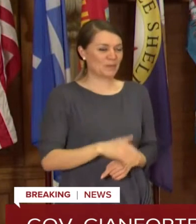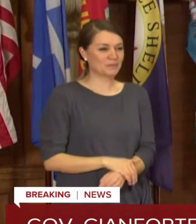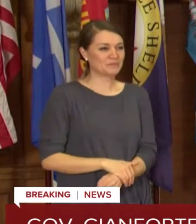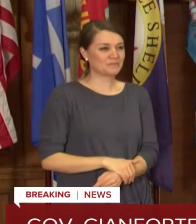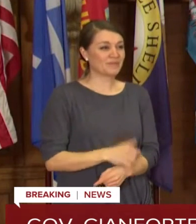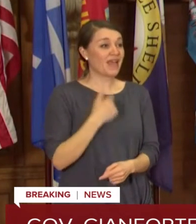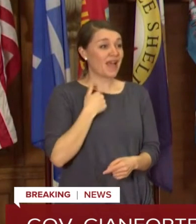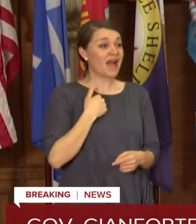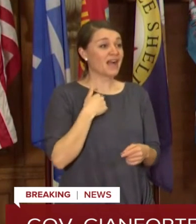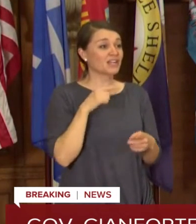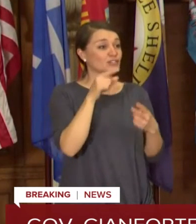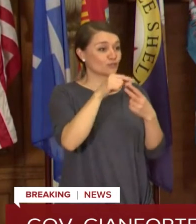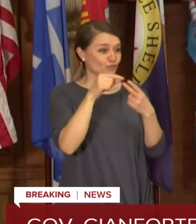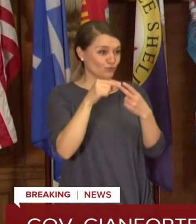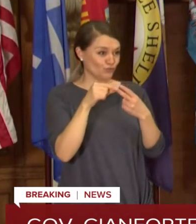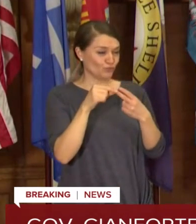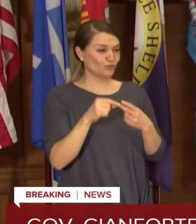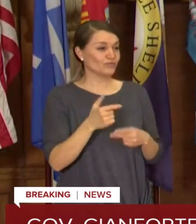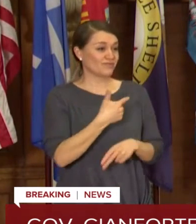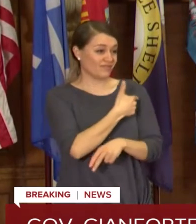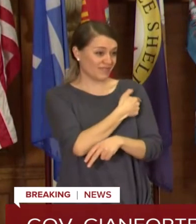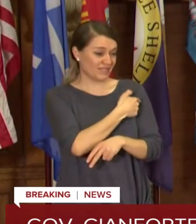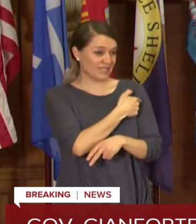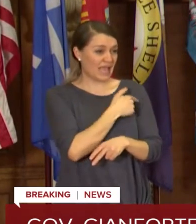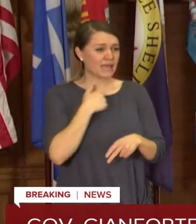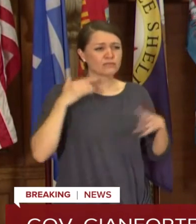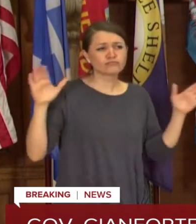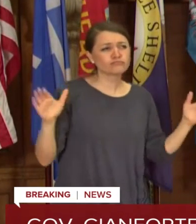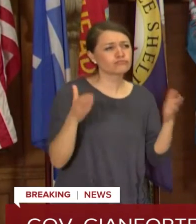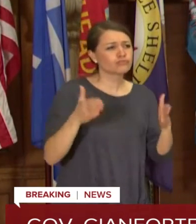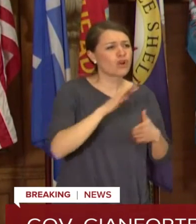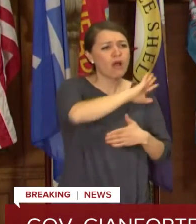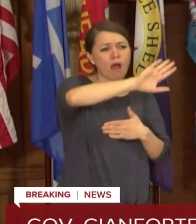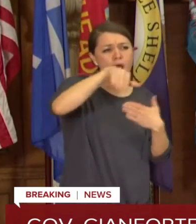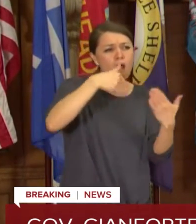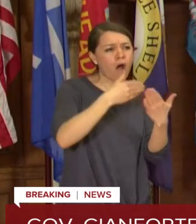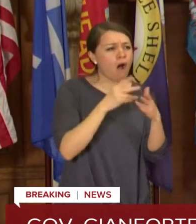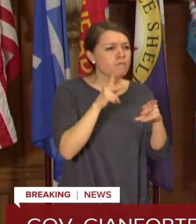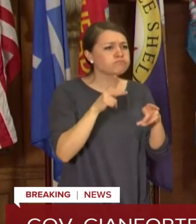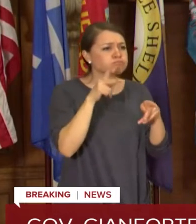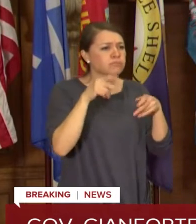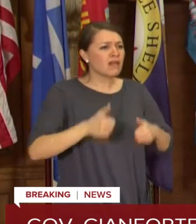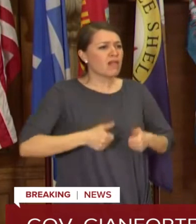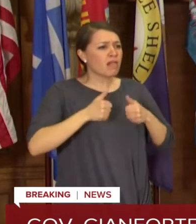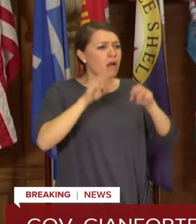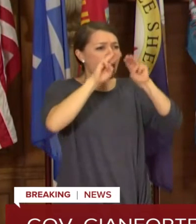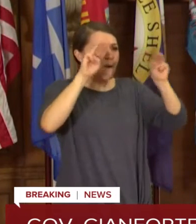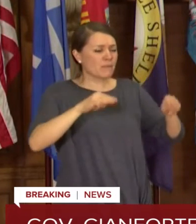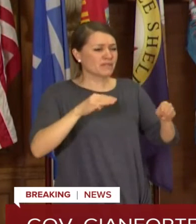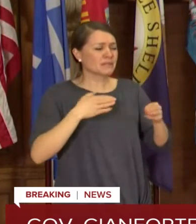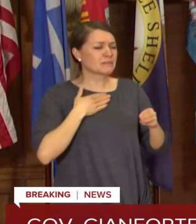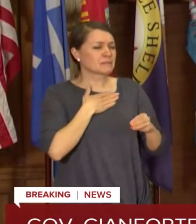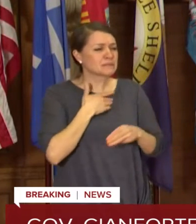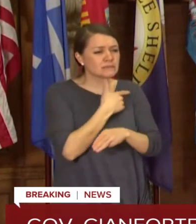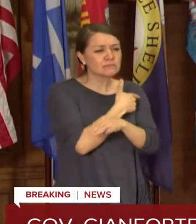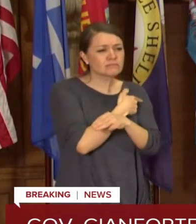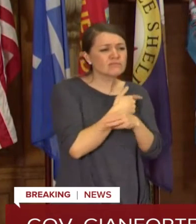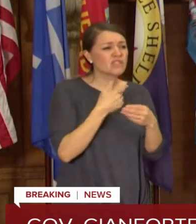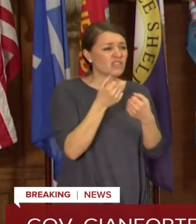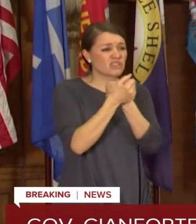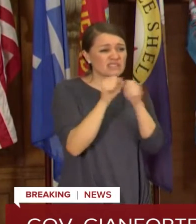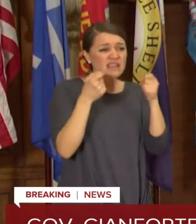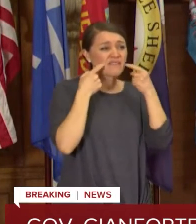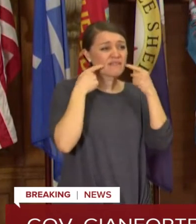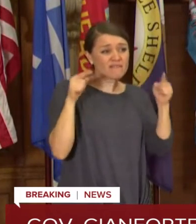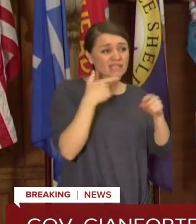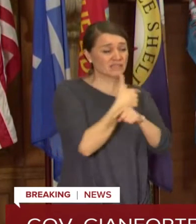And I encourage Montanans to receive these safe and effective vaccines as soon as their turn comes up.